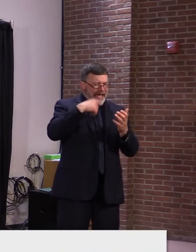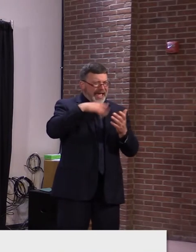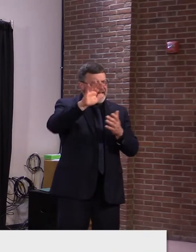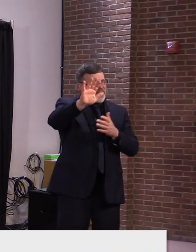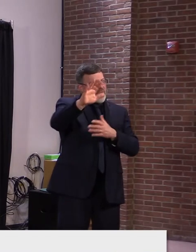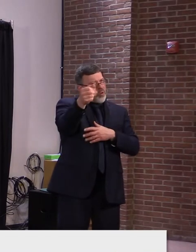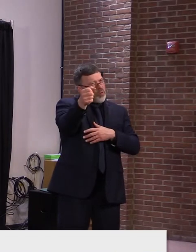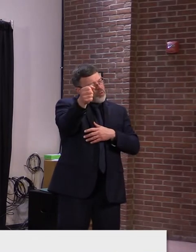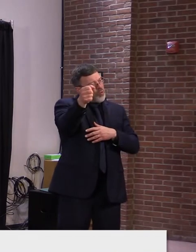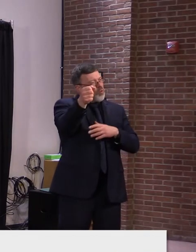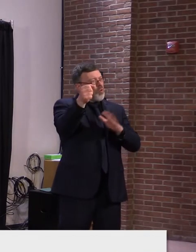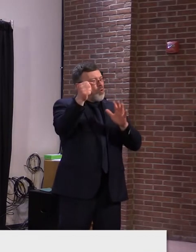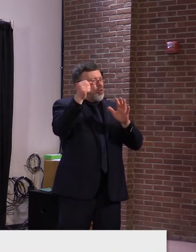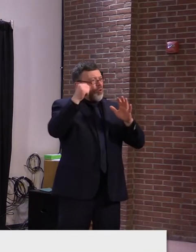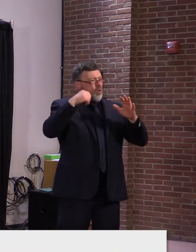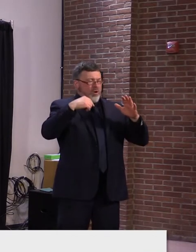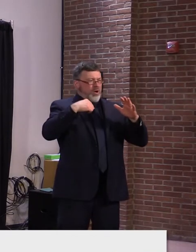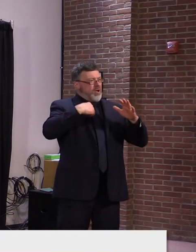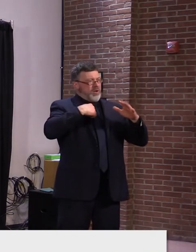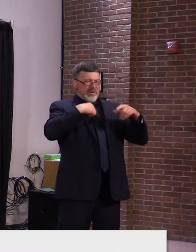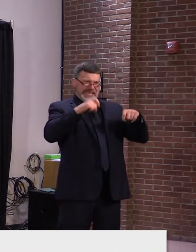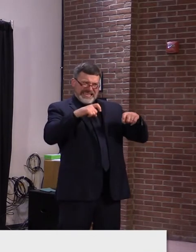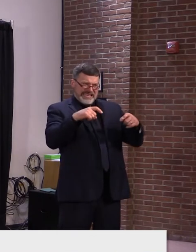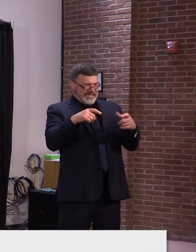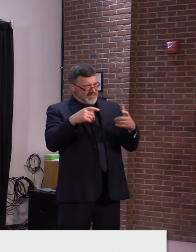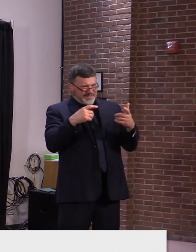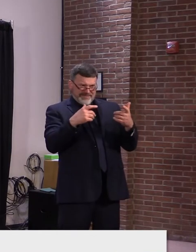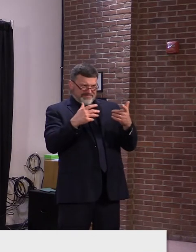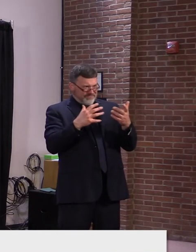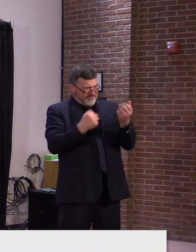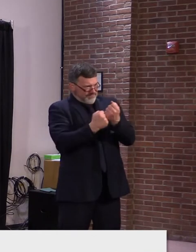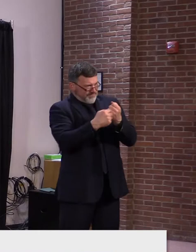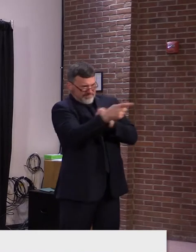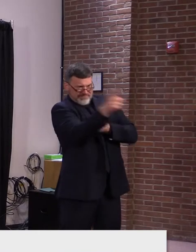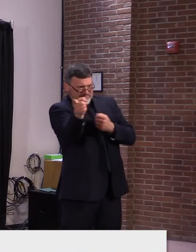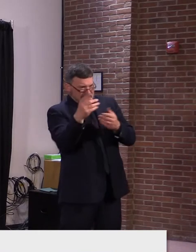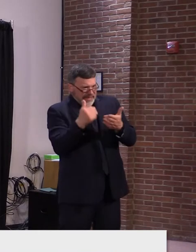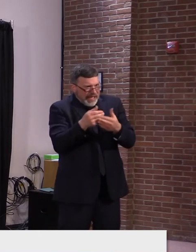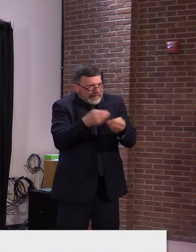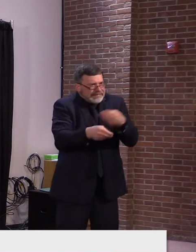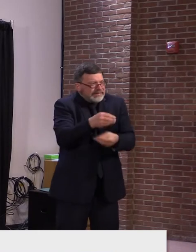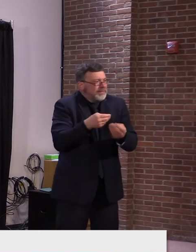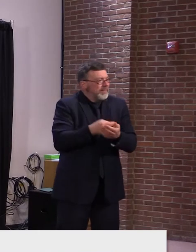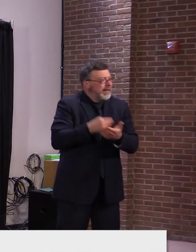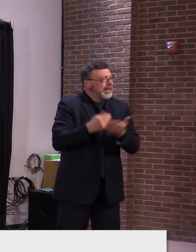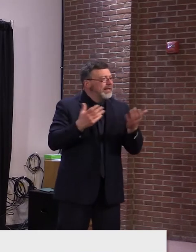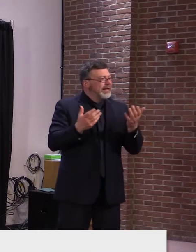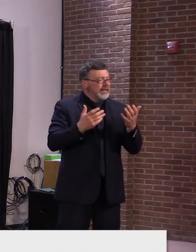we owe it to Vermonters to either vote that up or down.